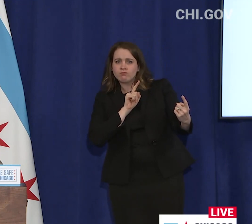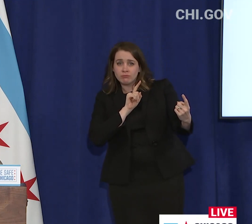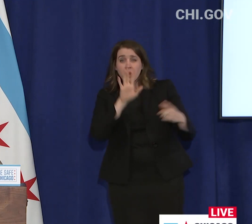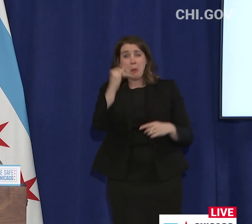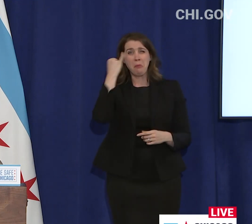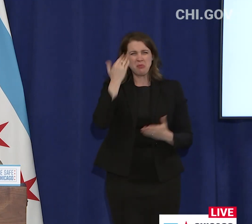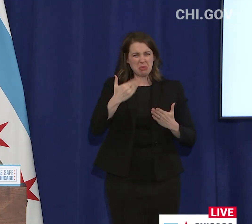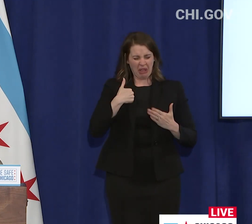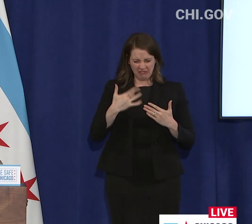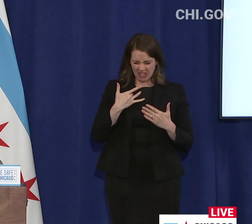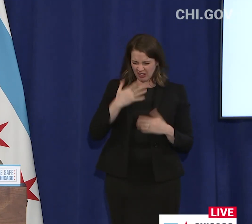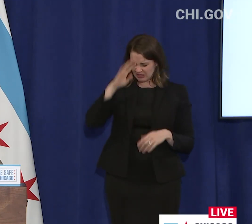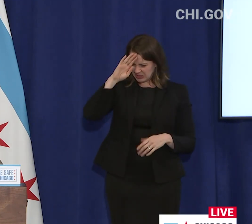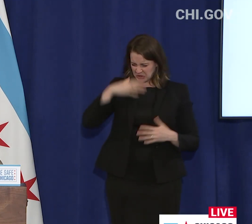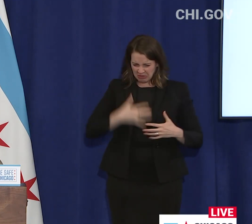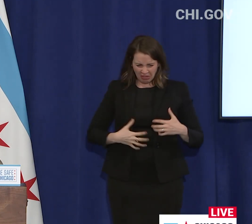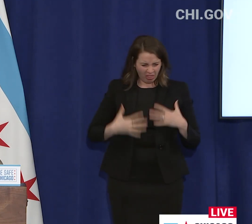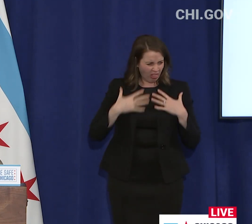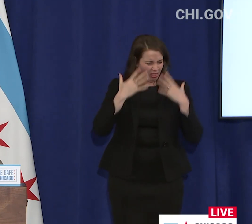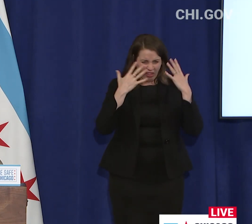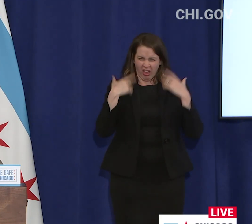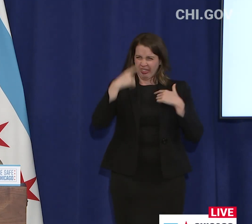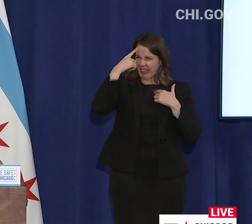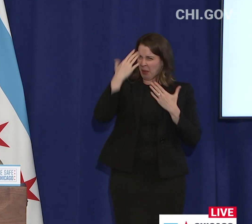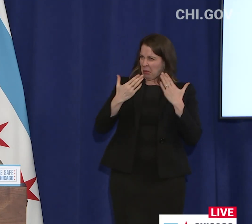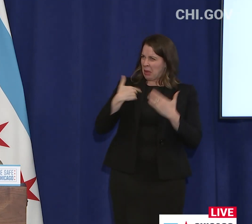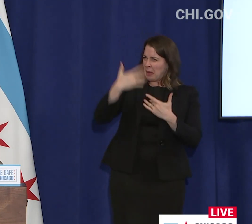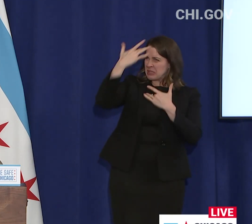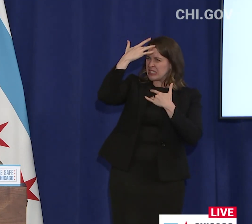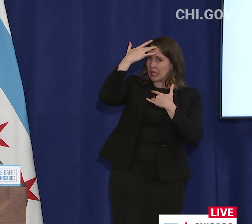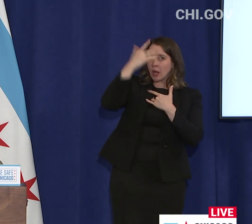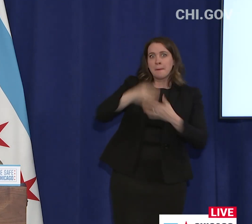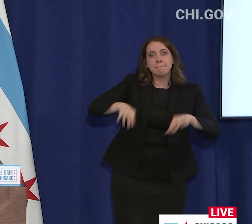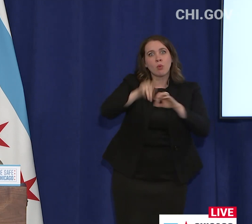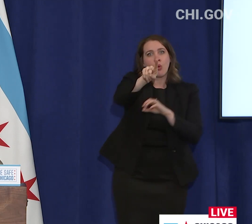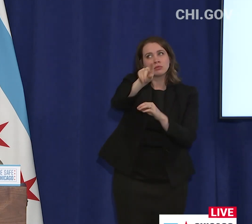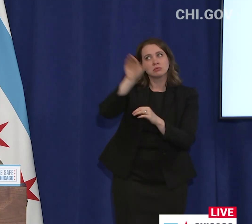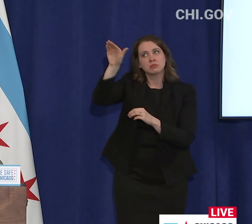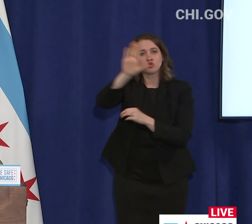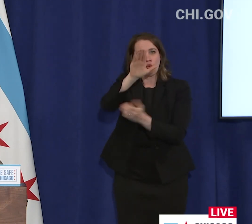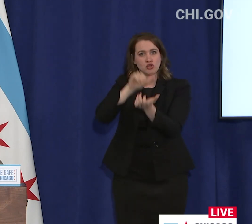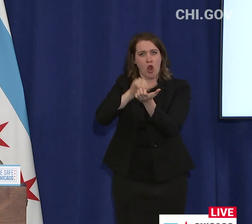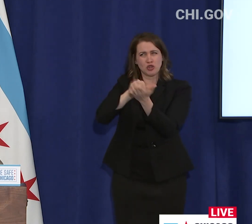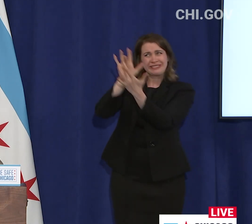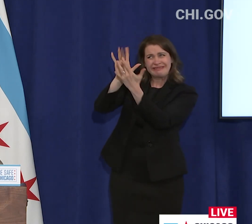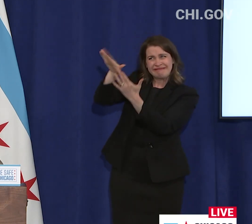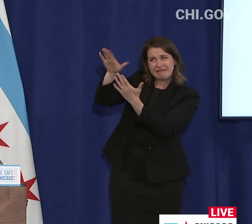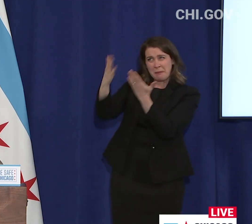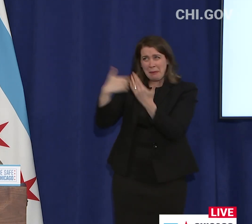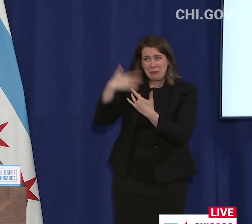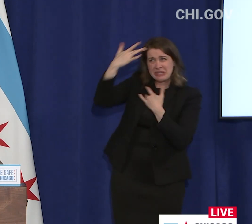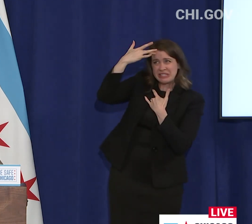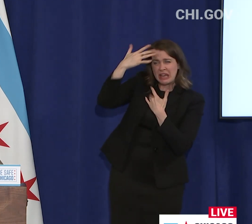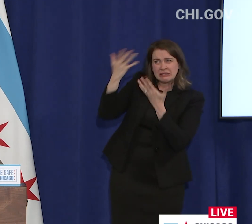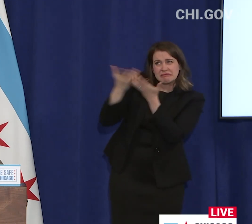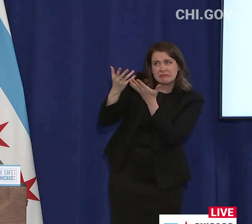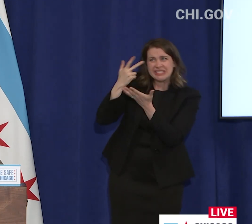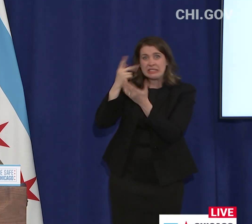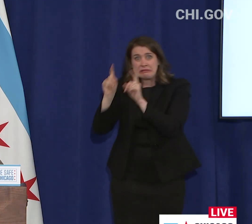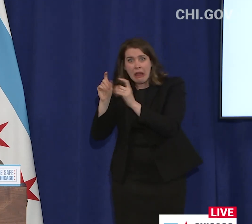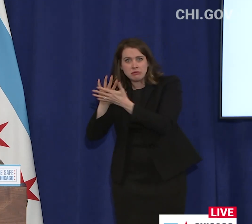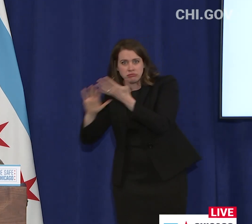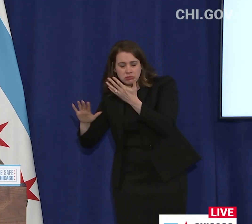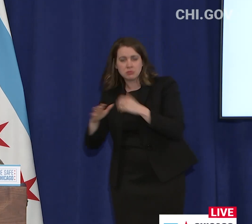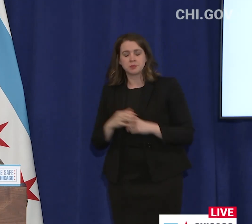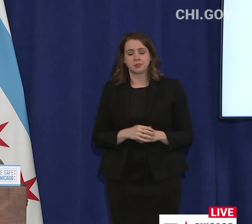COVID-19-like symptoms must immediately reach out to a healthcare provider. In conjunction with our phase 3 reopening, we are